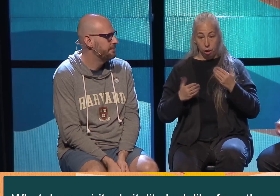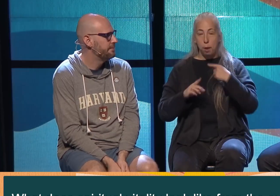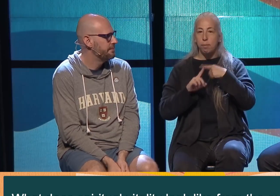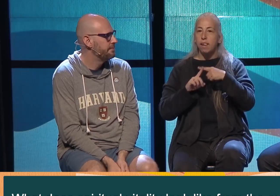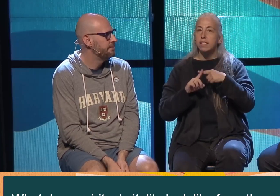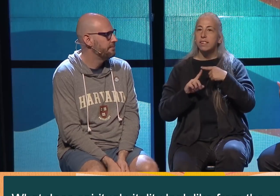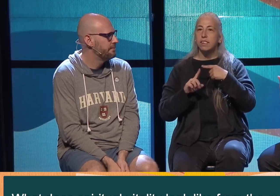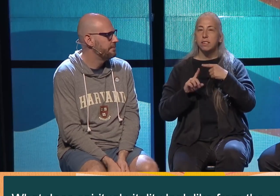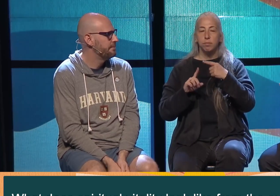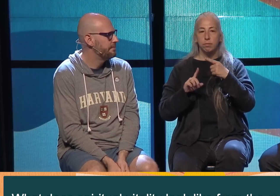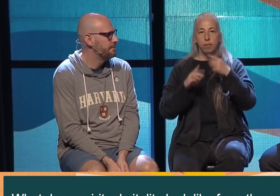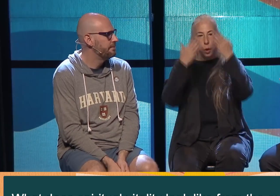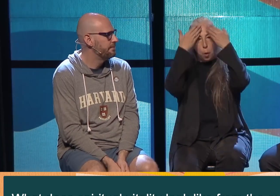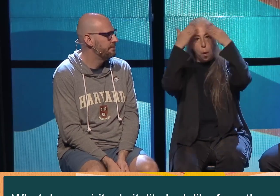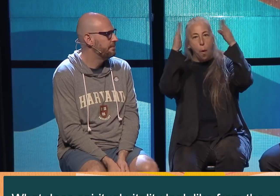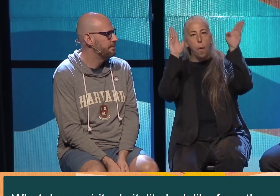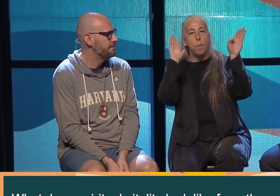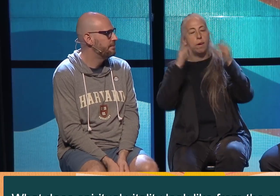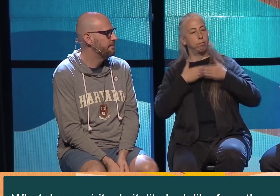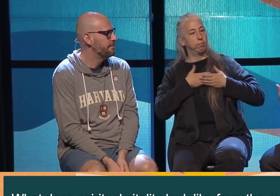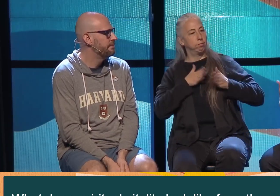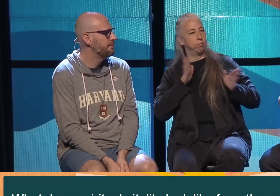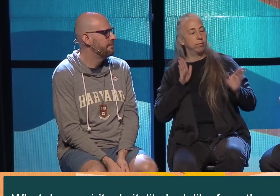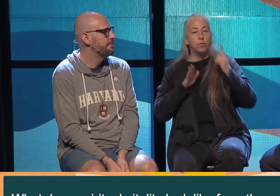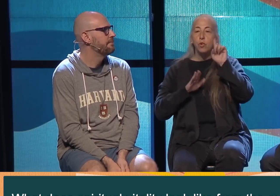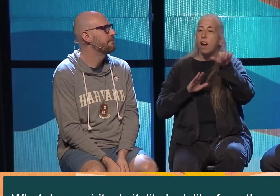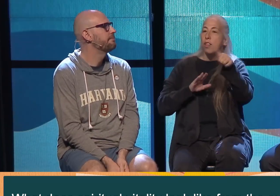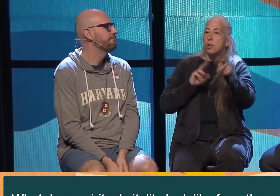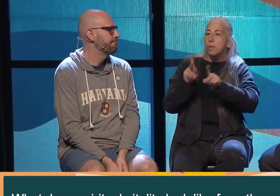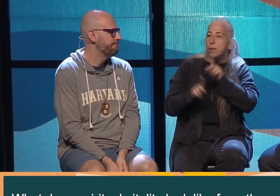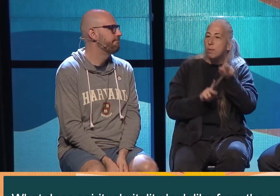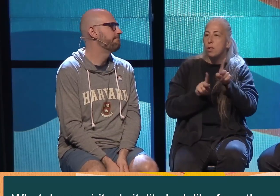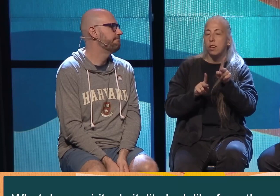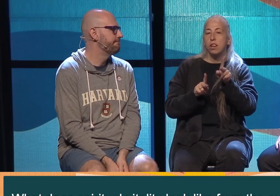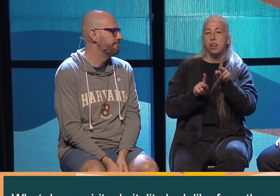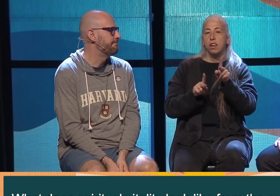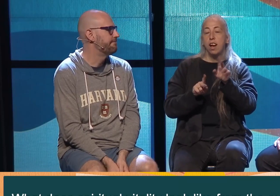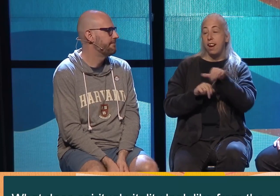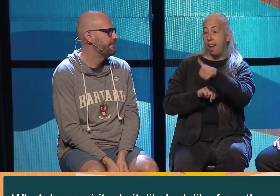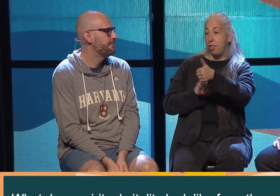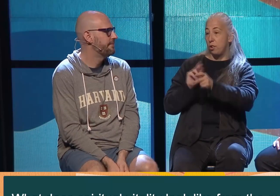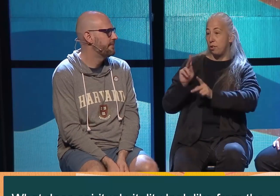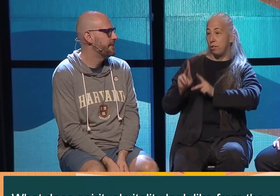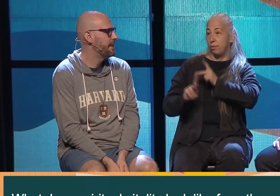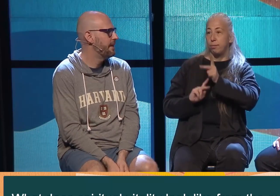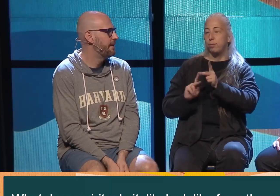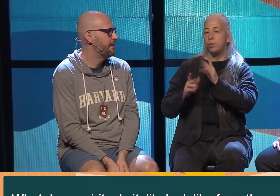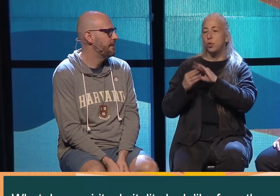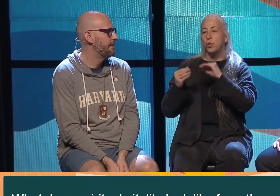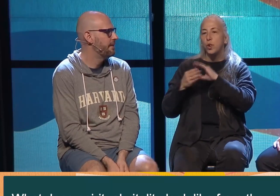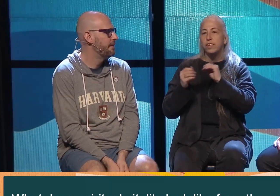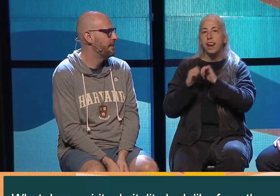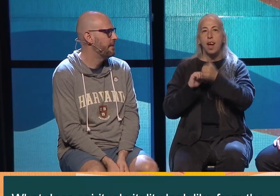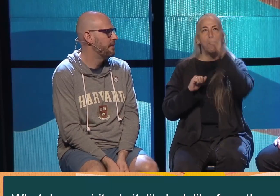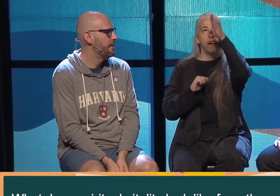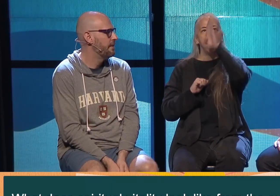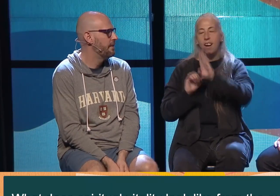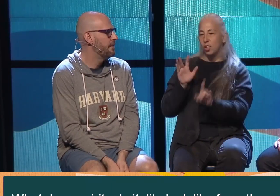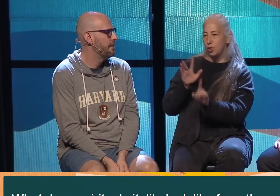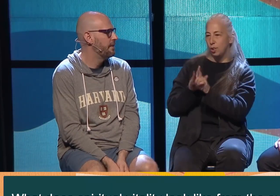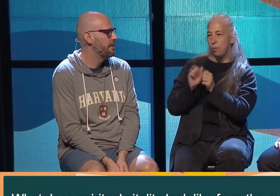to others. There's openness to people's stories and how God might show up in that person. So it